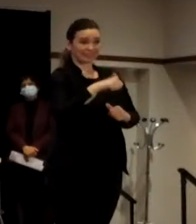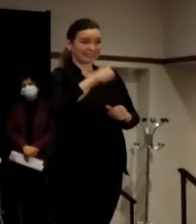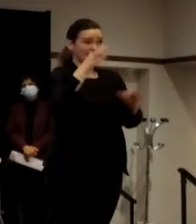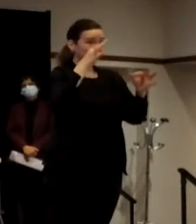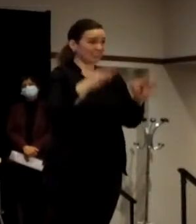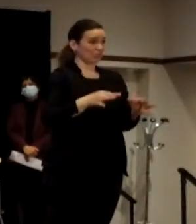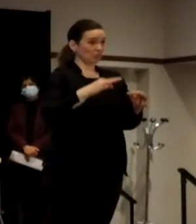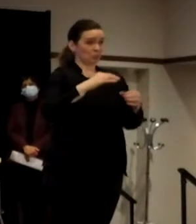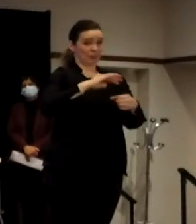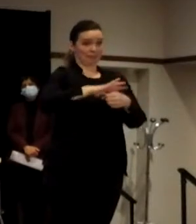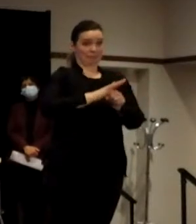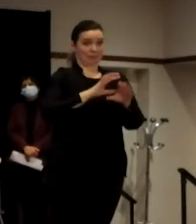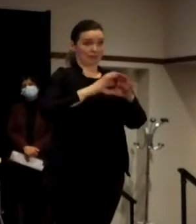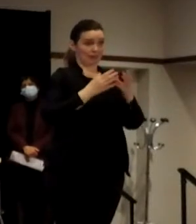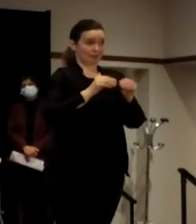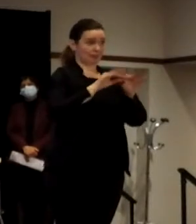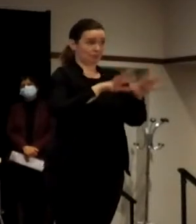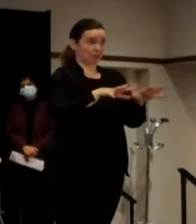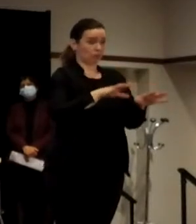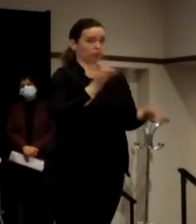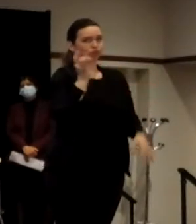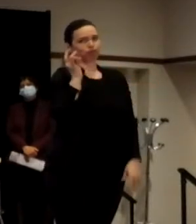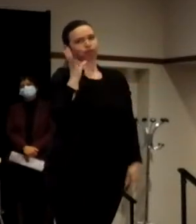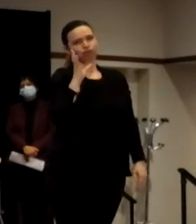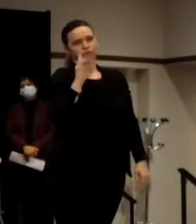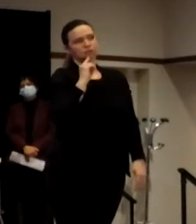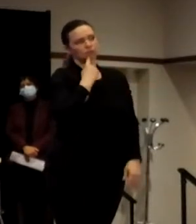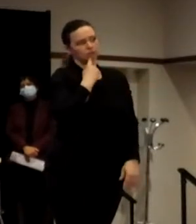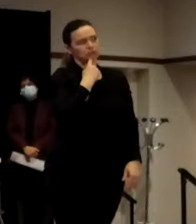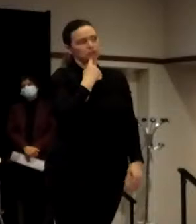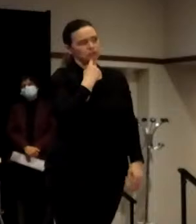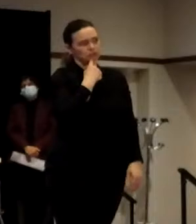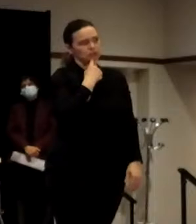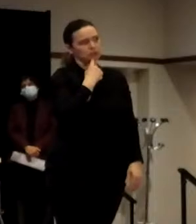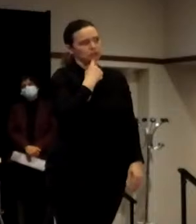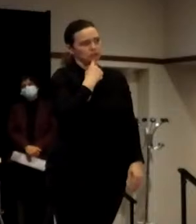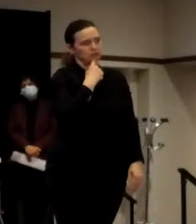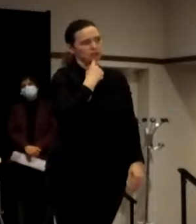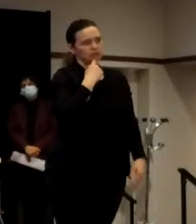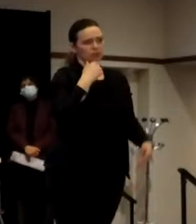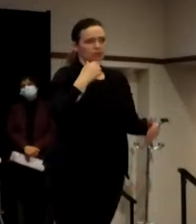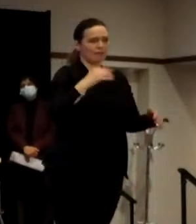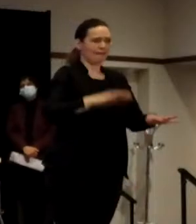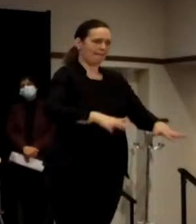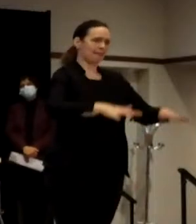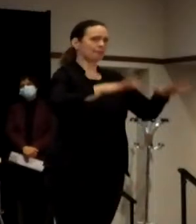whether it's restrictive or easing back restrictions, there's anxiety.